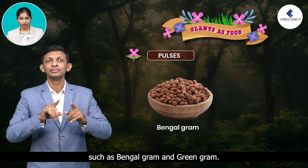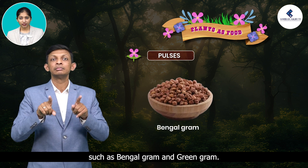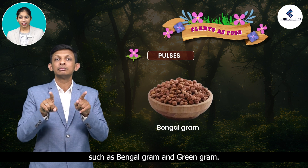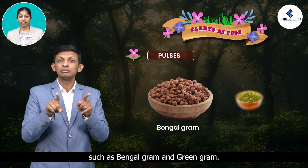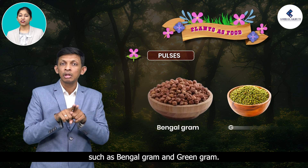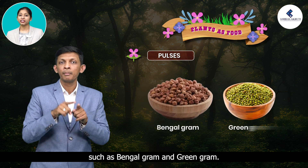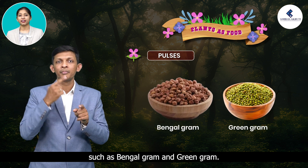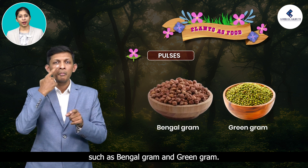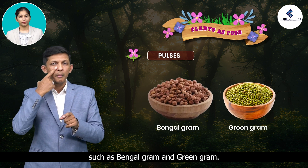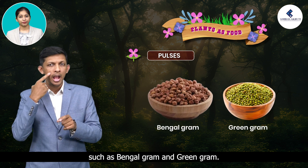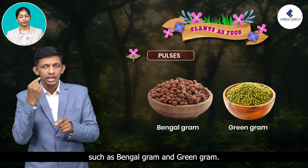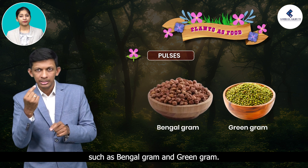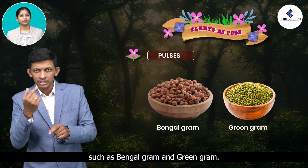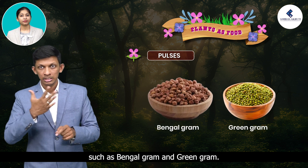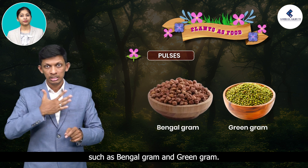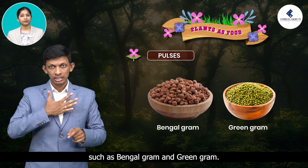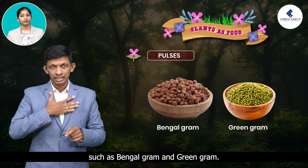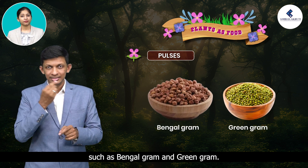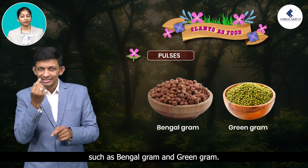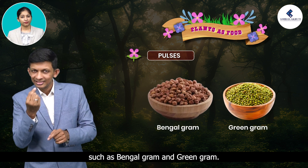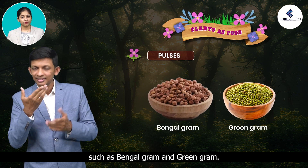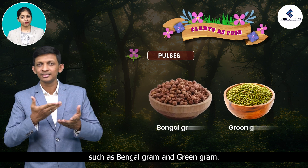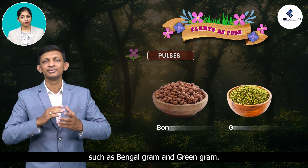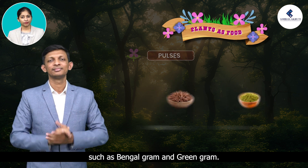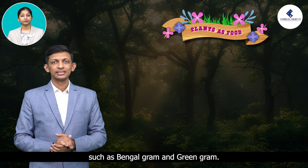gram and green gram.